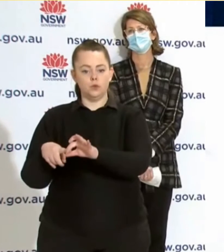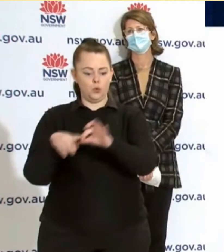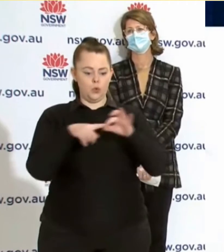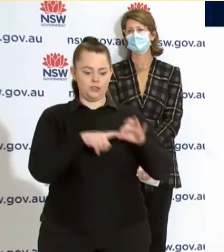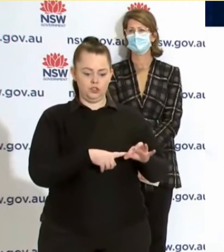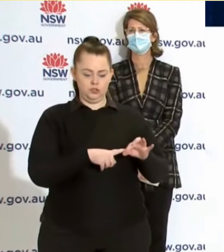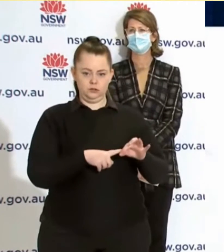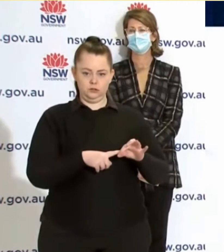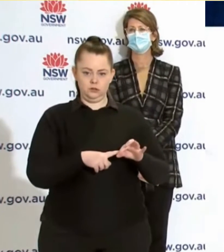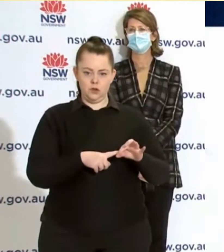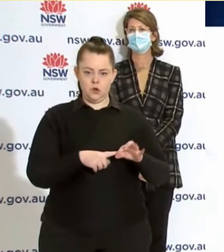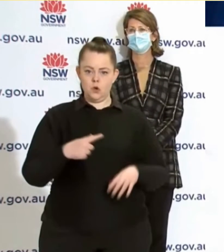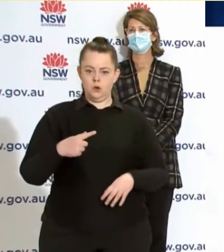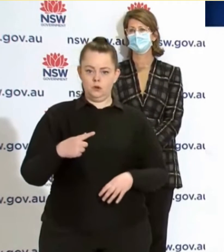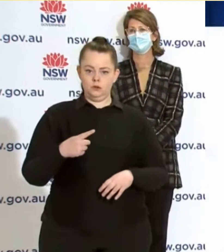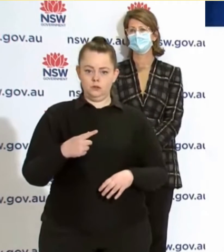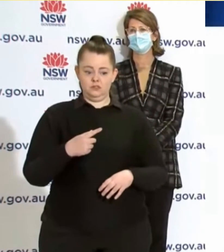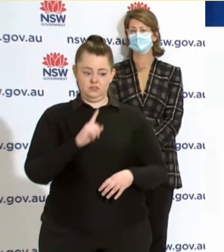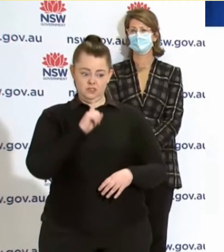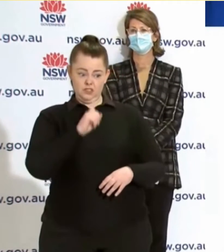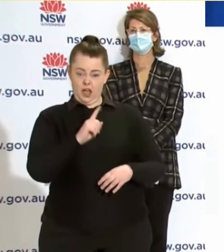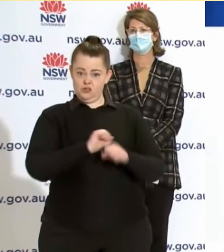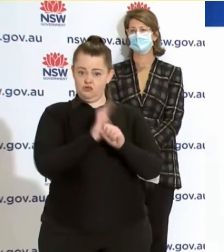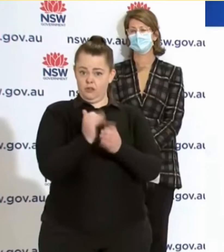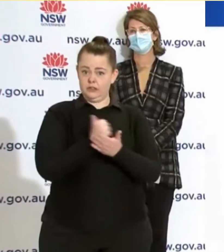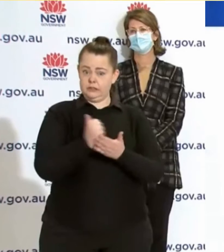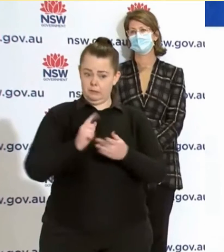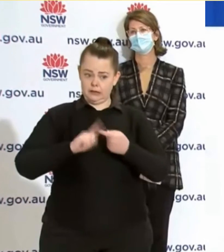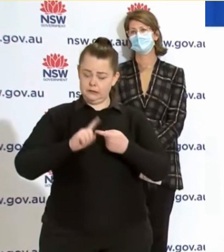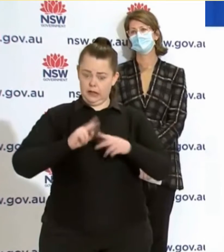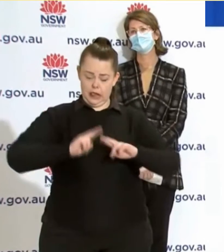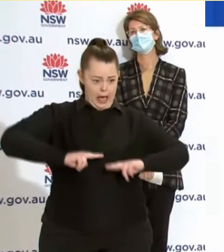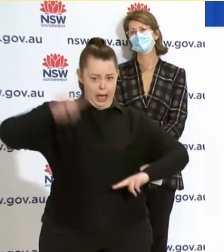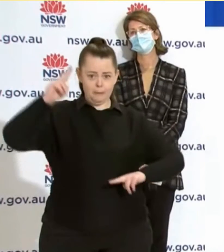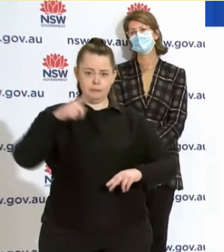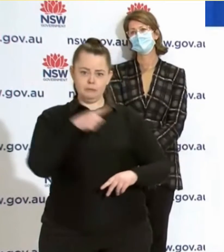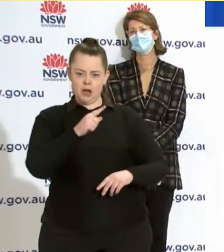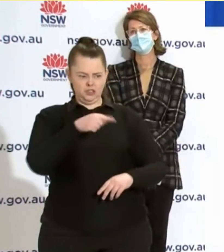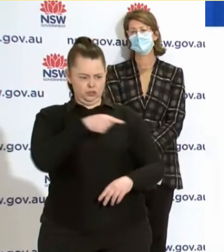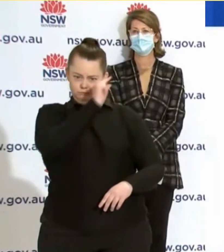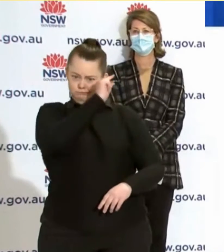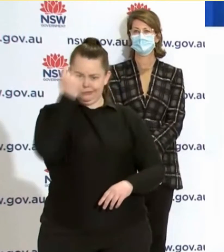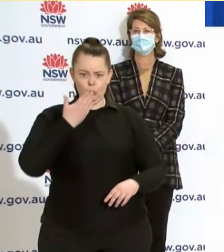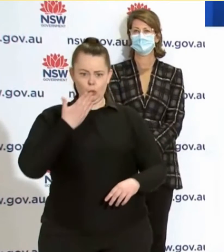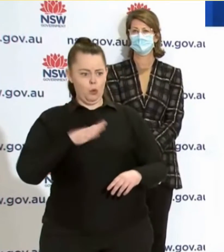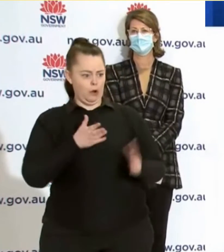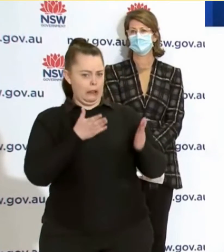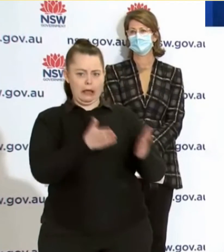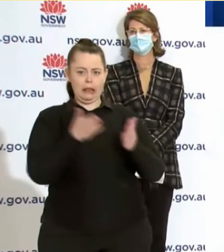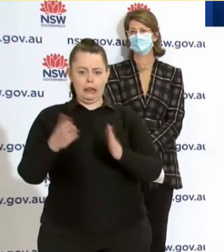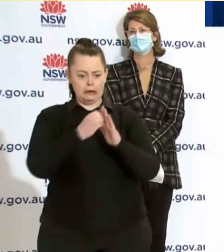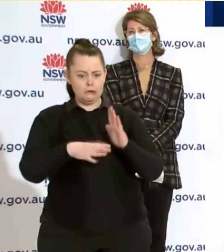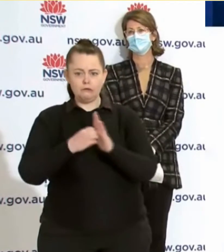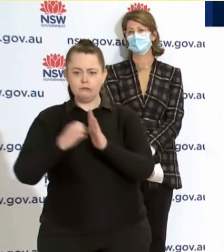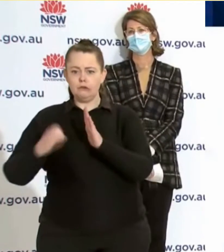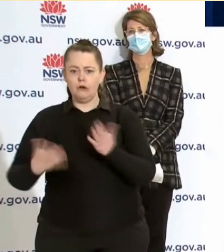us this one freedom now, given case numbers are a lot higher than when you first made this promise? And how can you do it in a manner that's fair to all